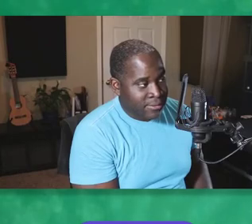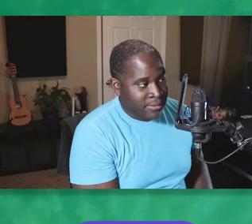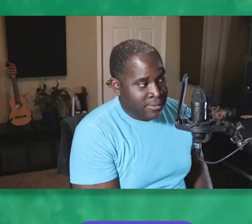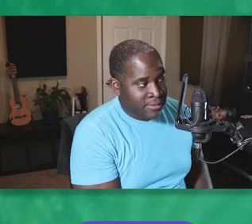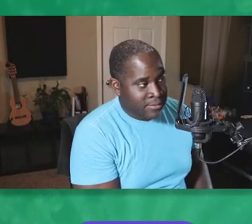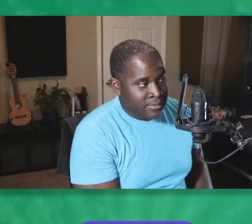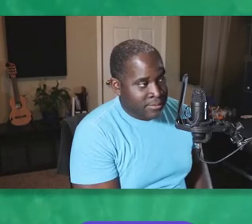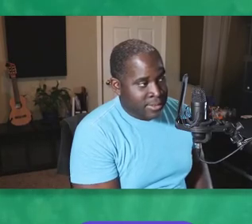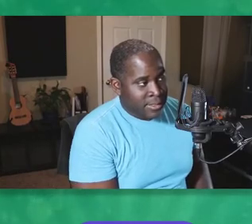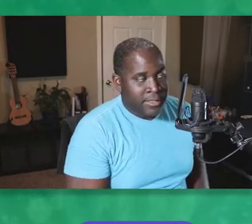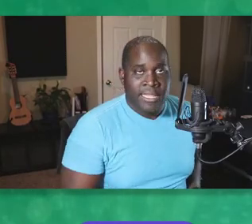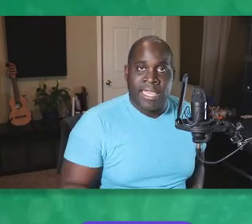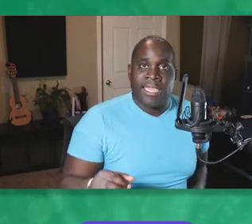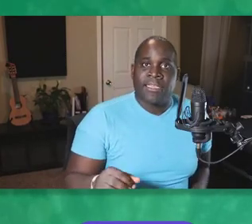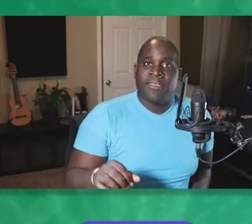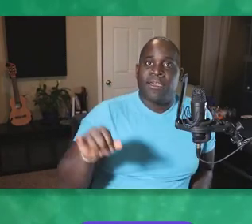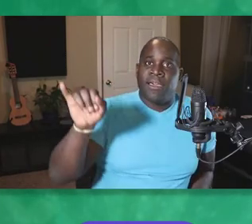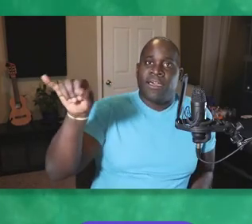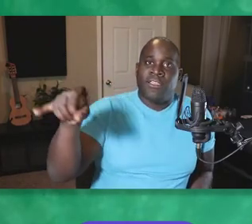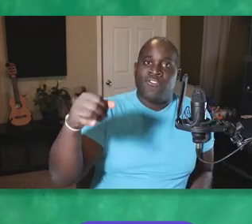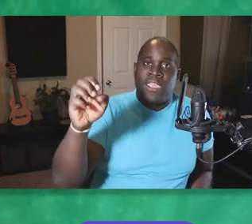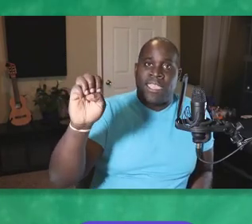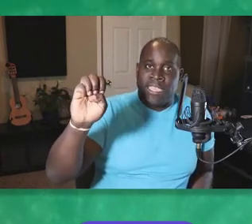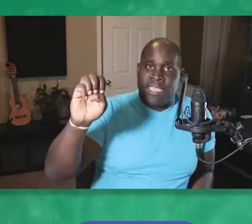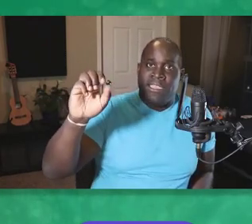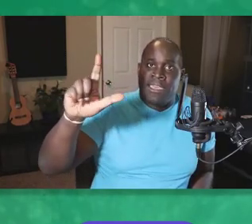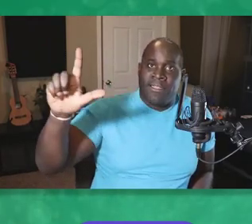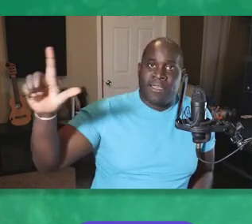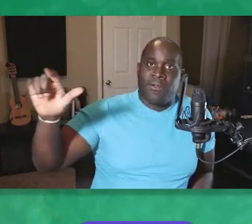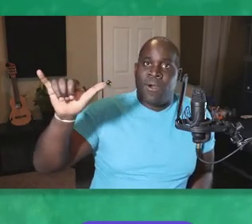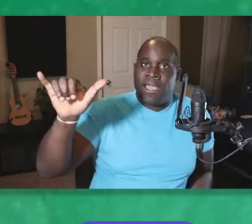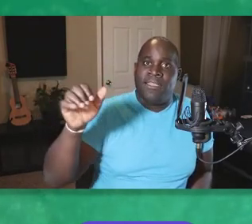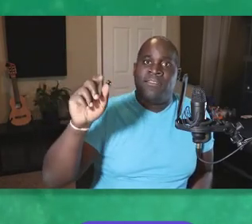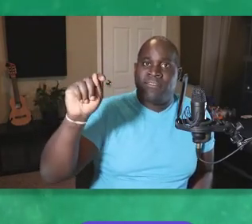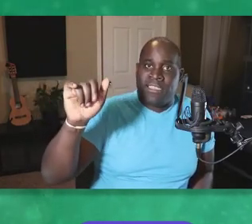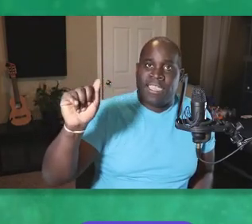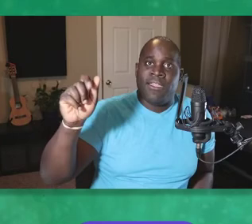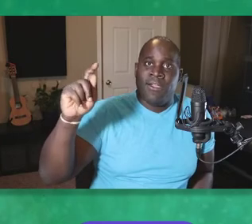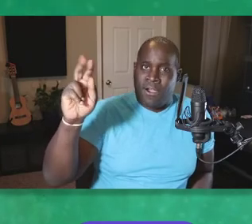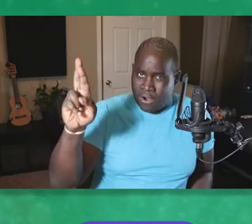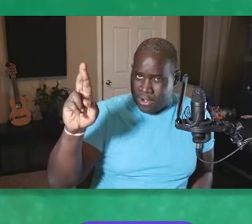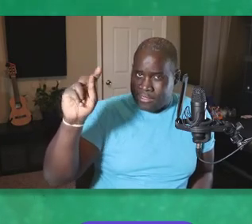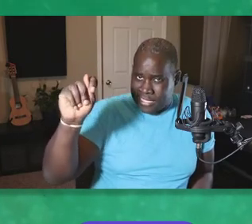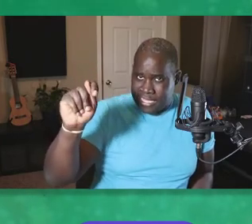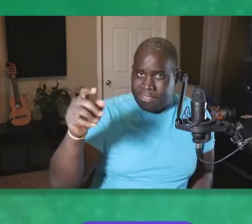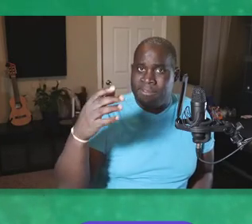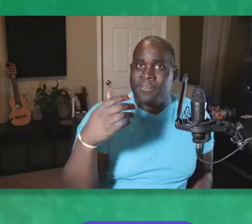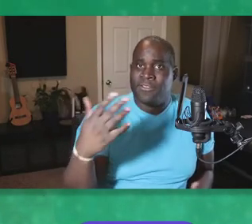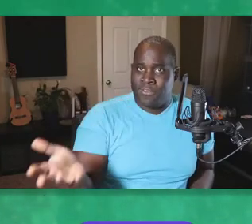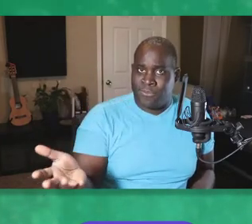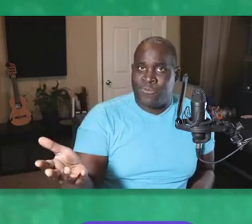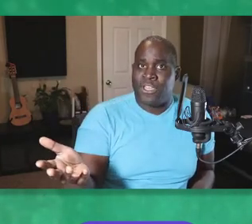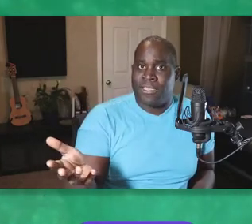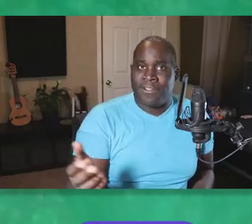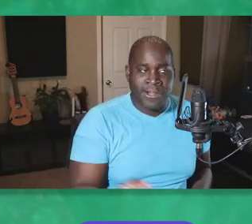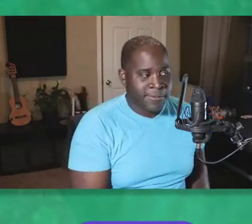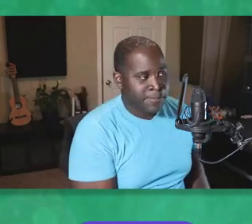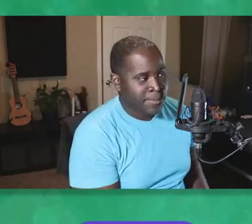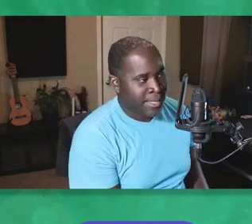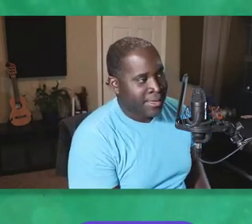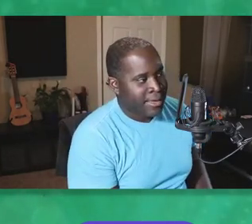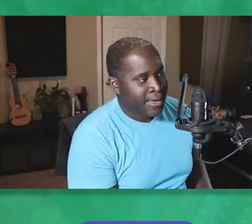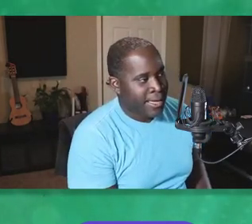Spell. Like J E L L Y T A R T. Jelly